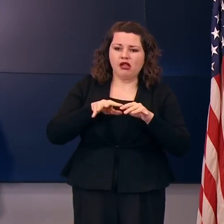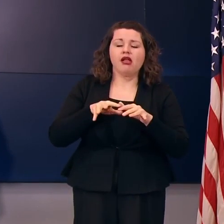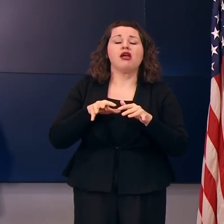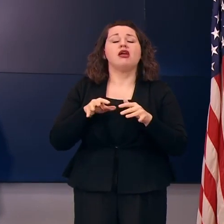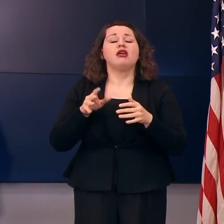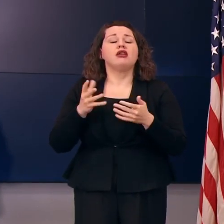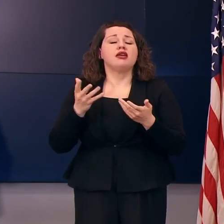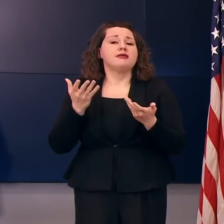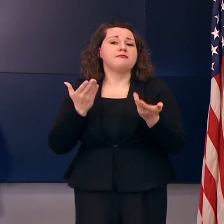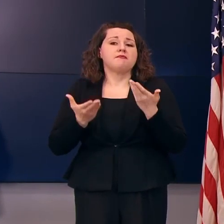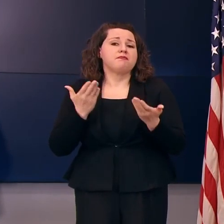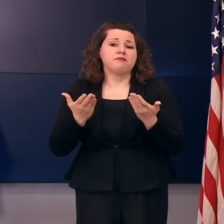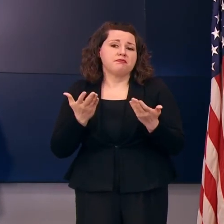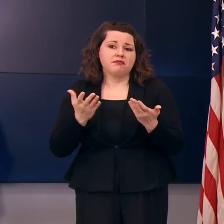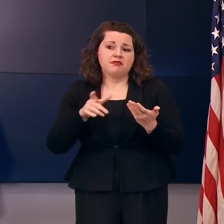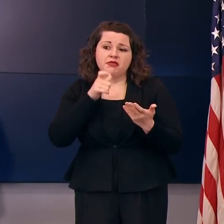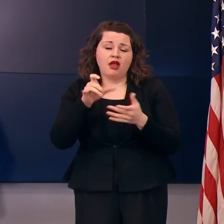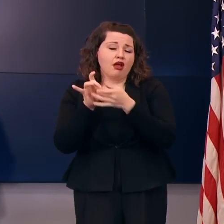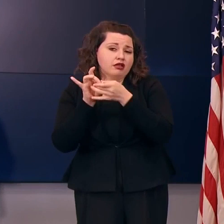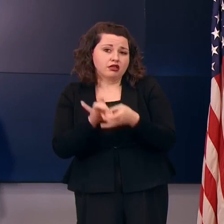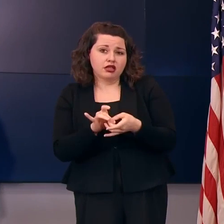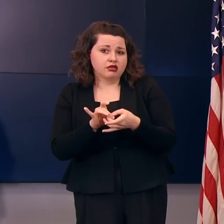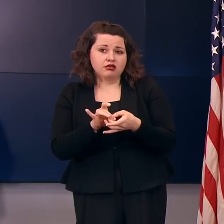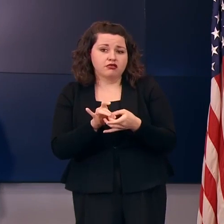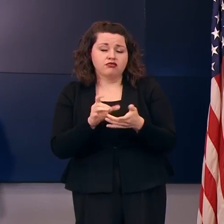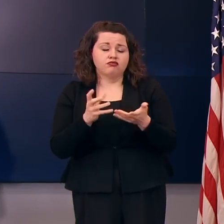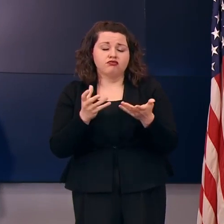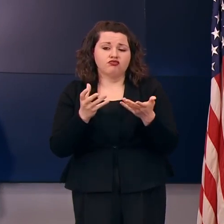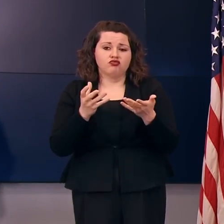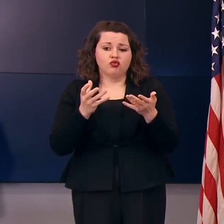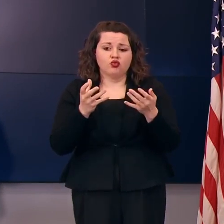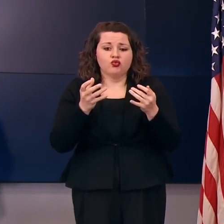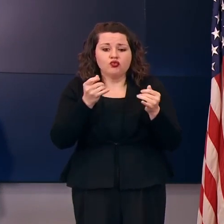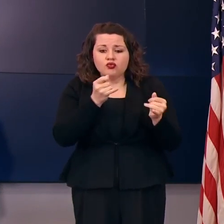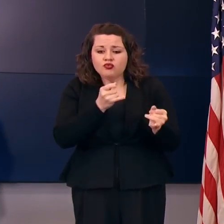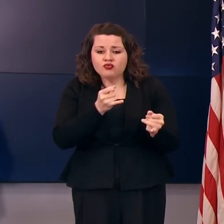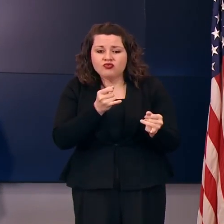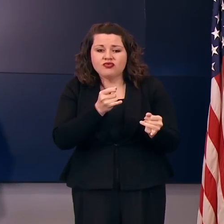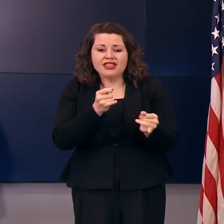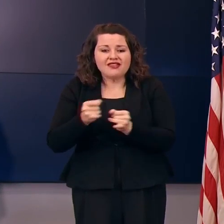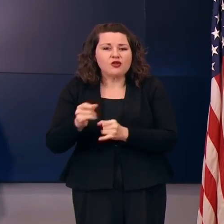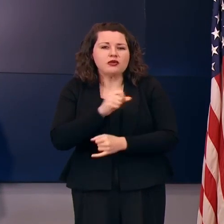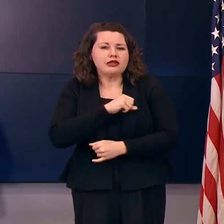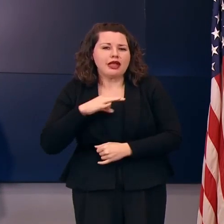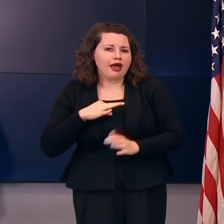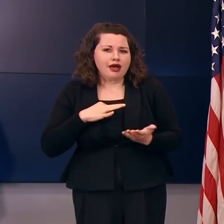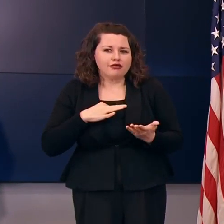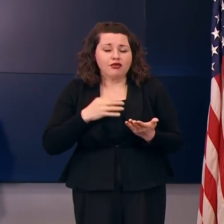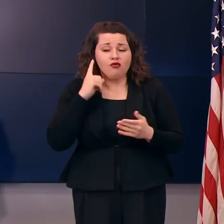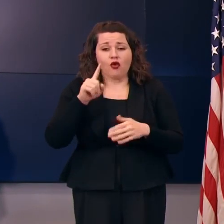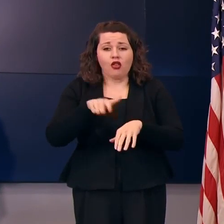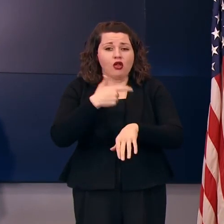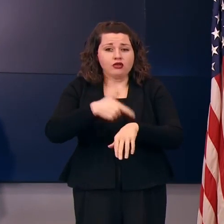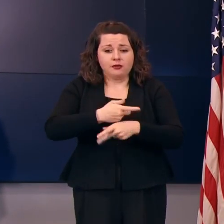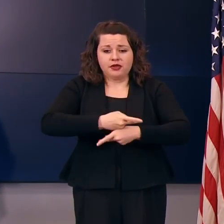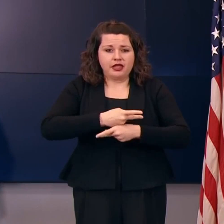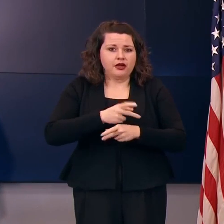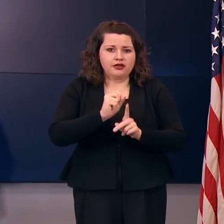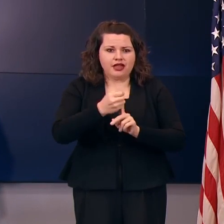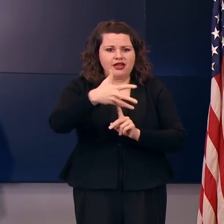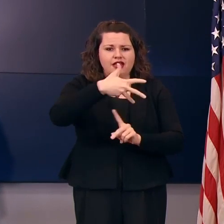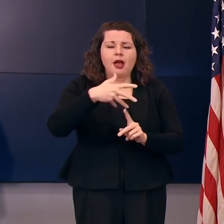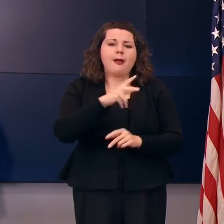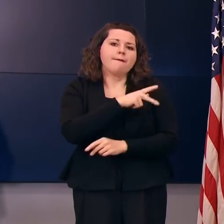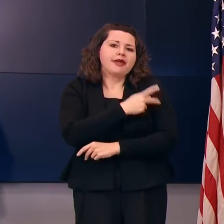and it may not necessarily be tied to individual staff. For example, even in a long-term care setting, there's movement